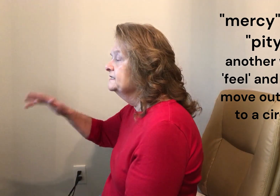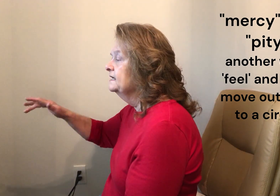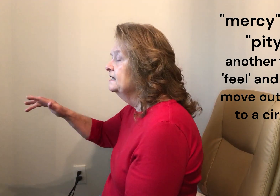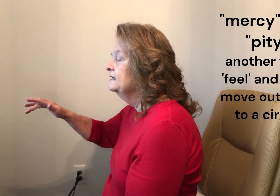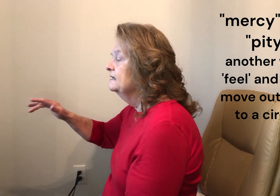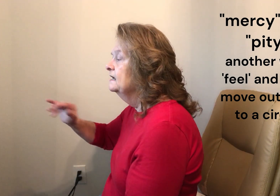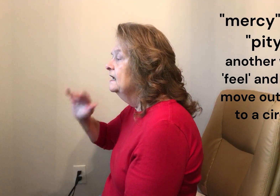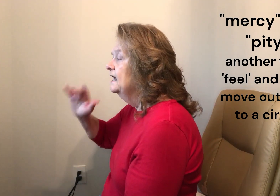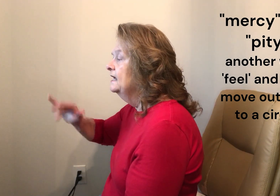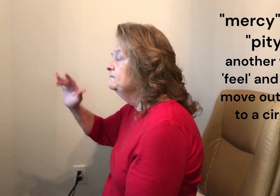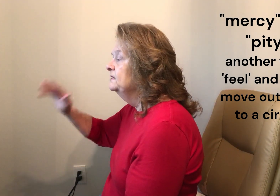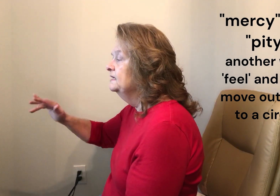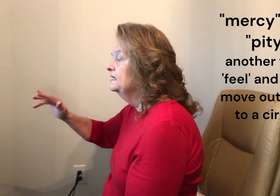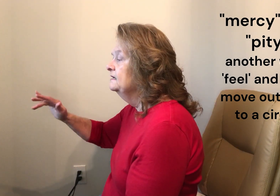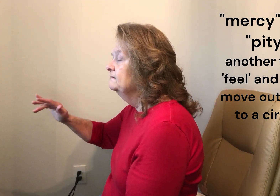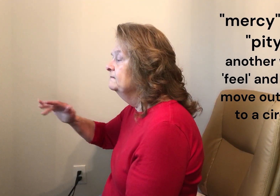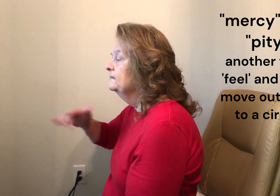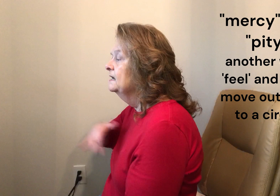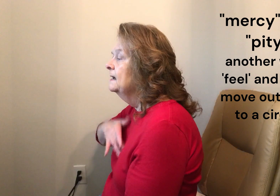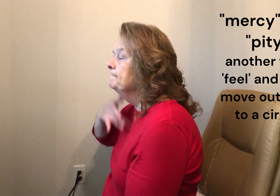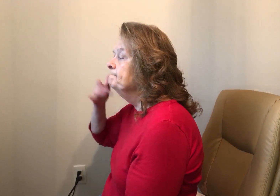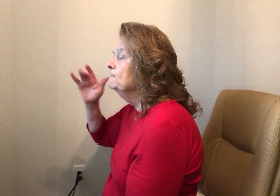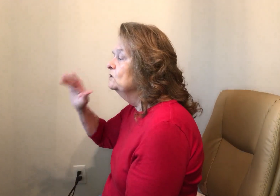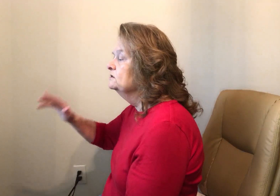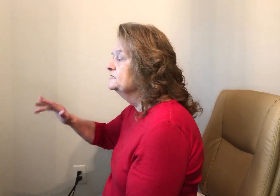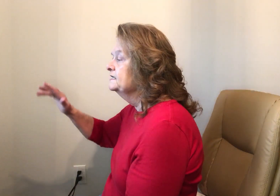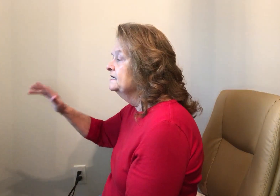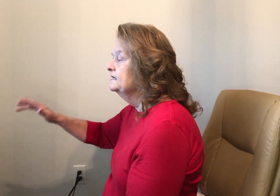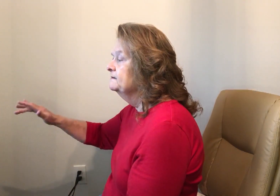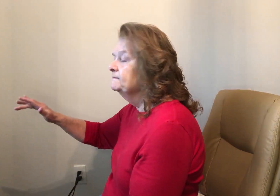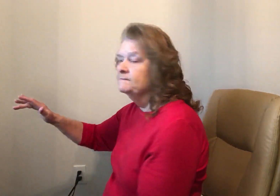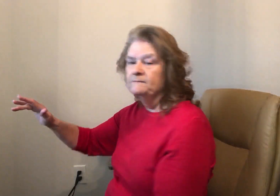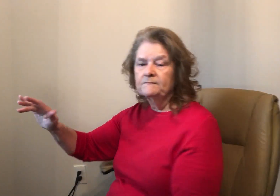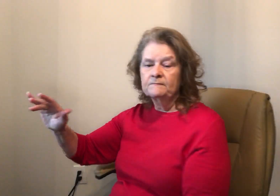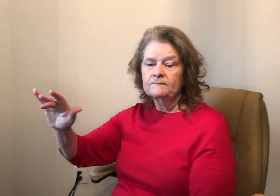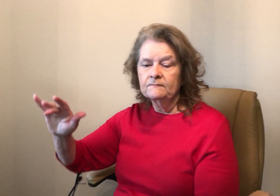mercy, and pity. Mercy.